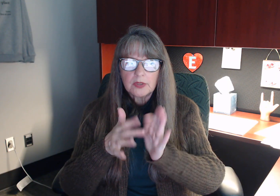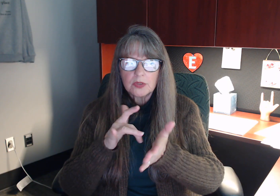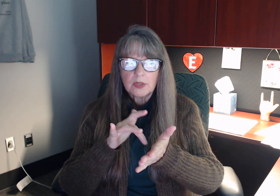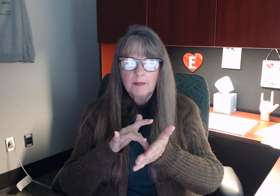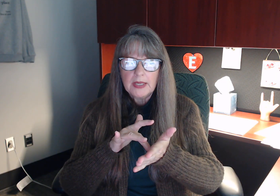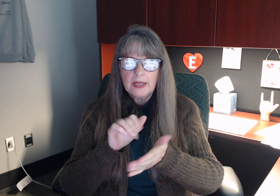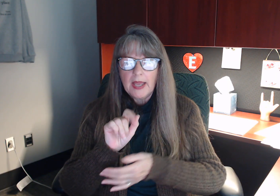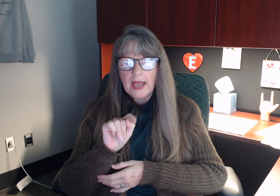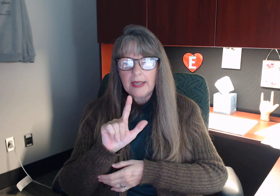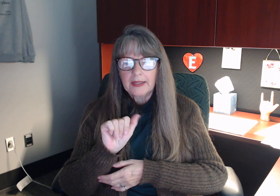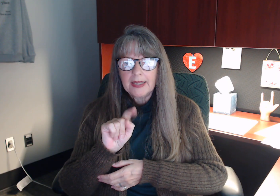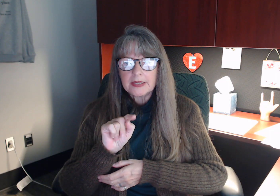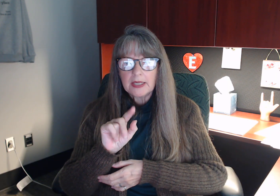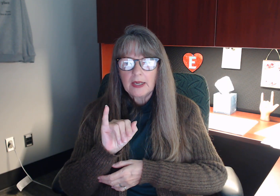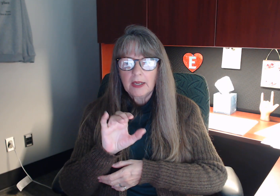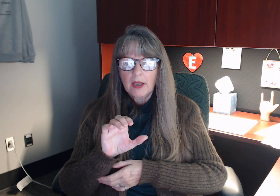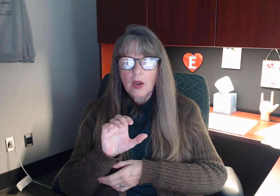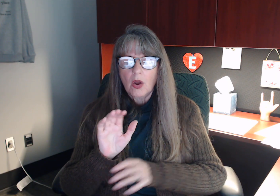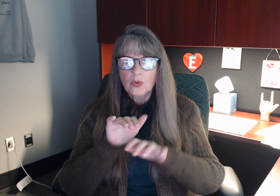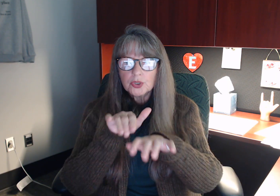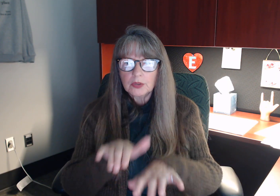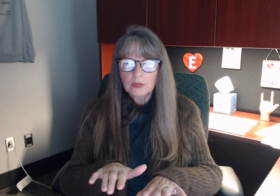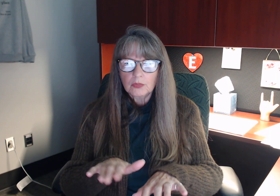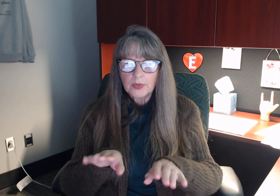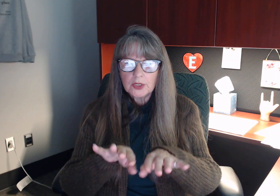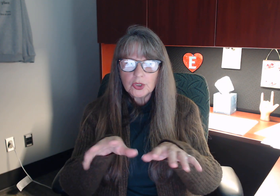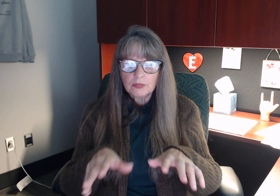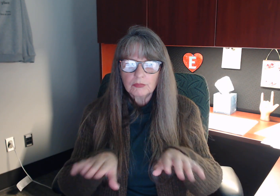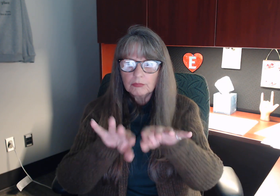is the mid-Atlantic Ocean ridge.